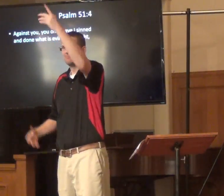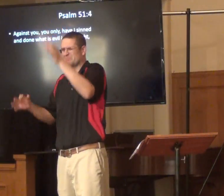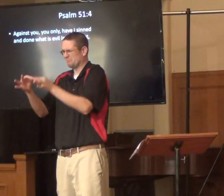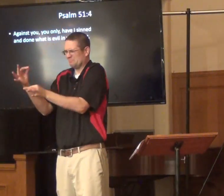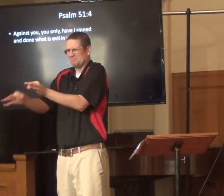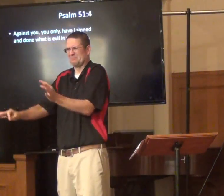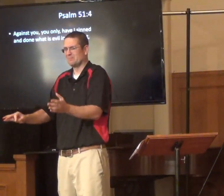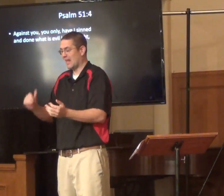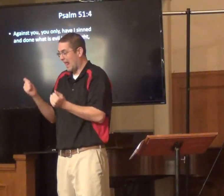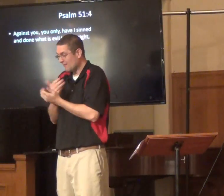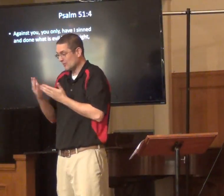God.